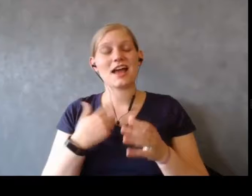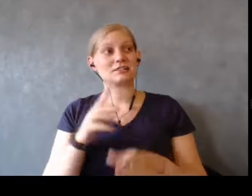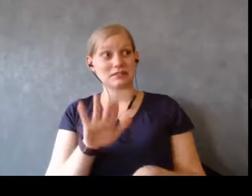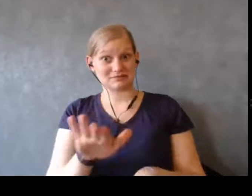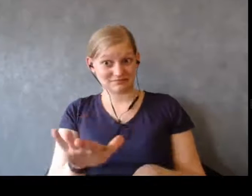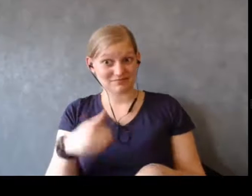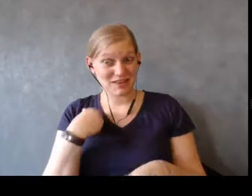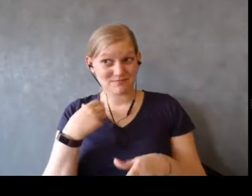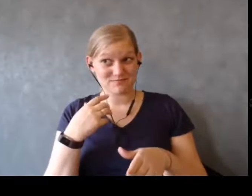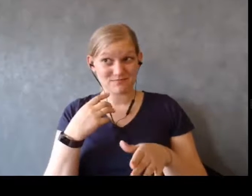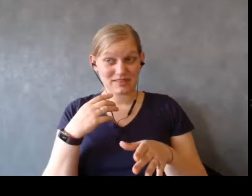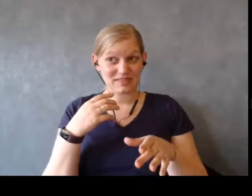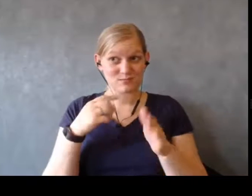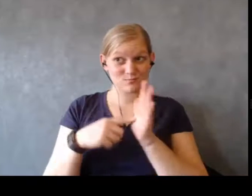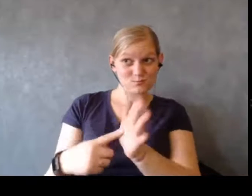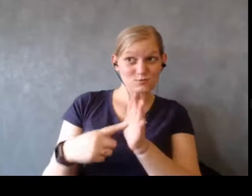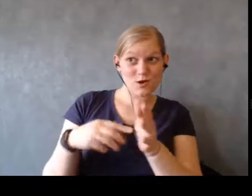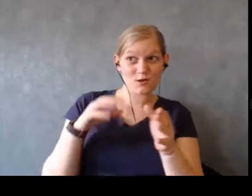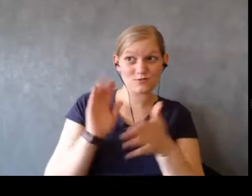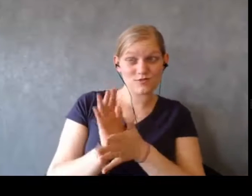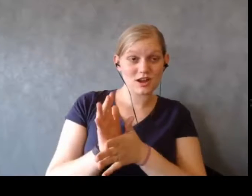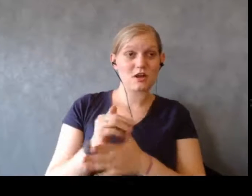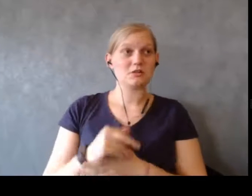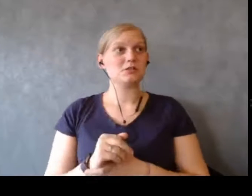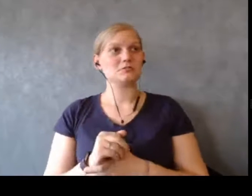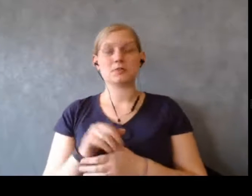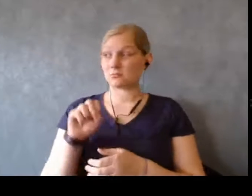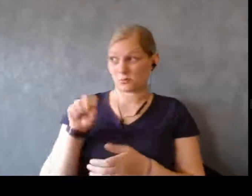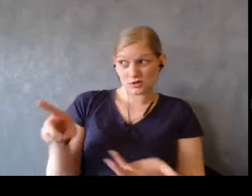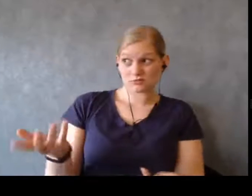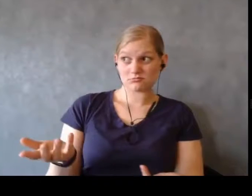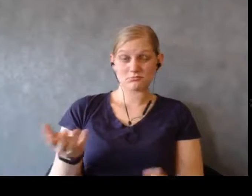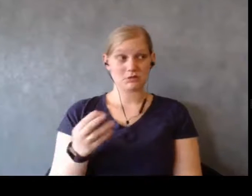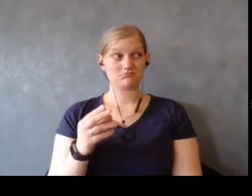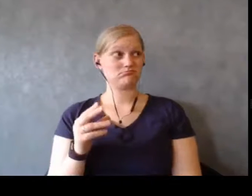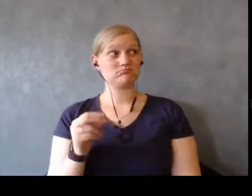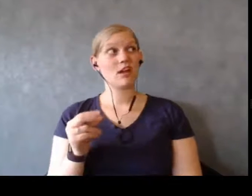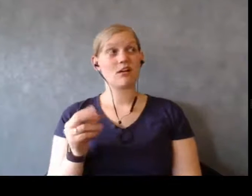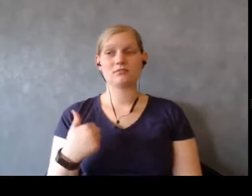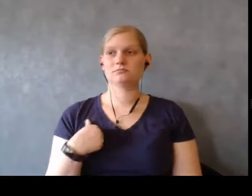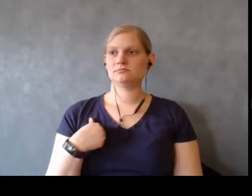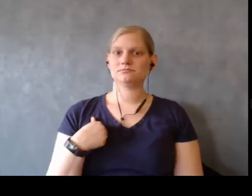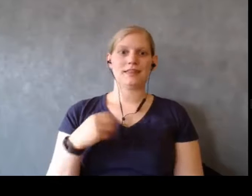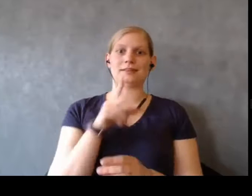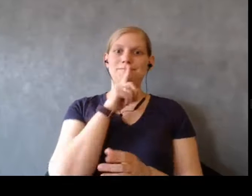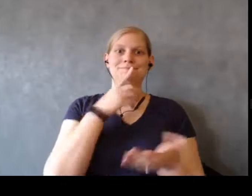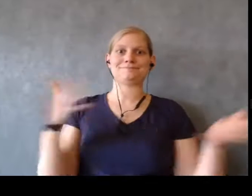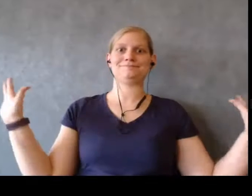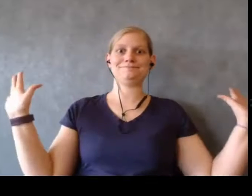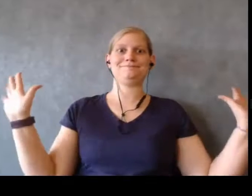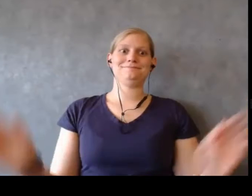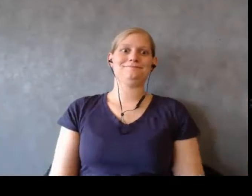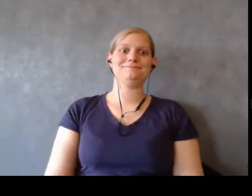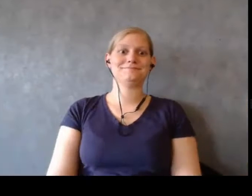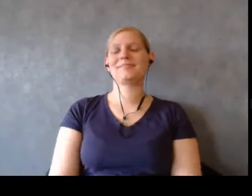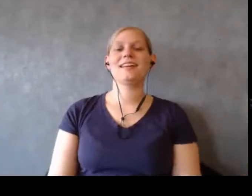she said, "Do you have any questions?" And I said, "No." And that was our only conversation. Now, 2 years